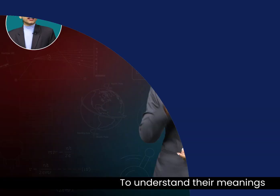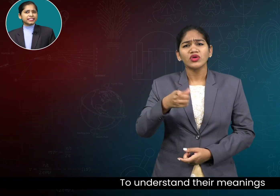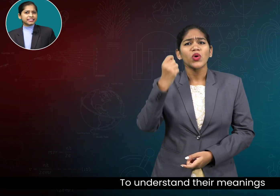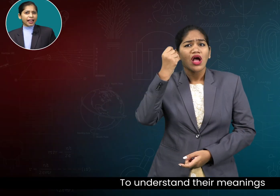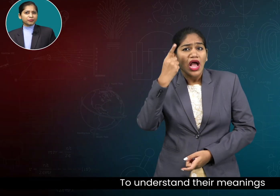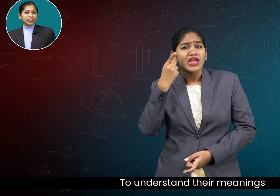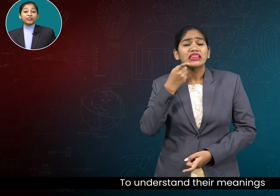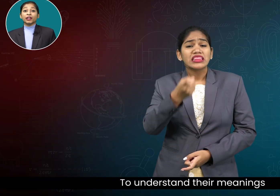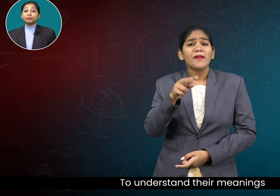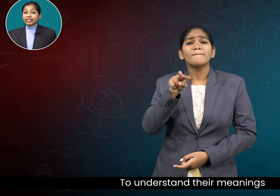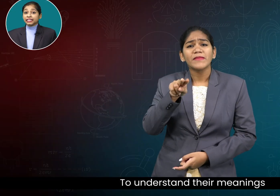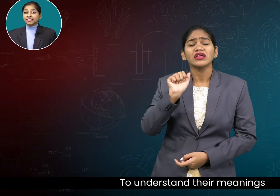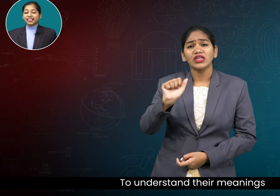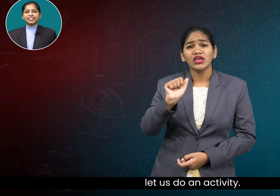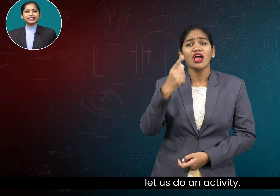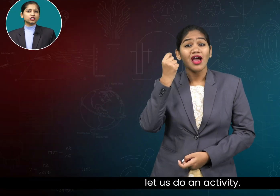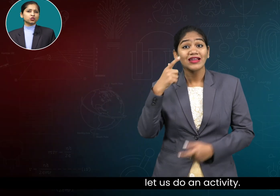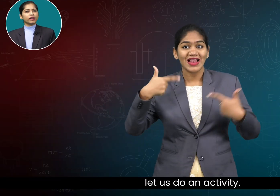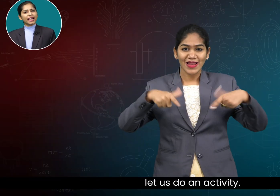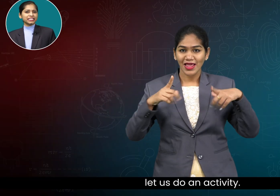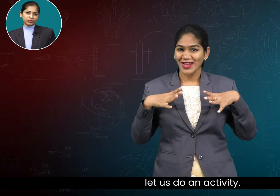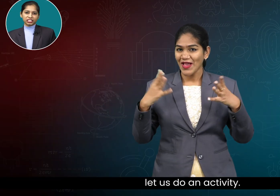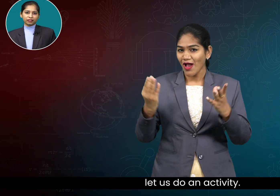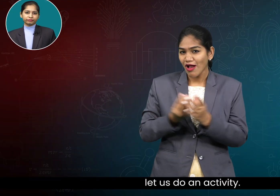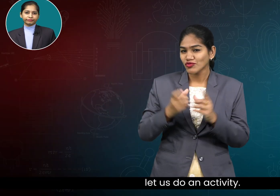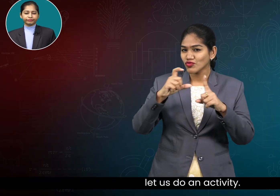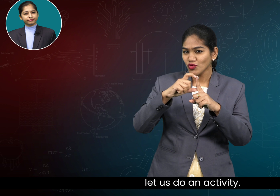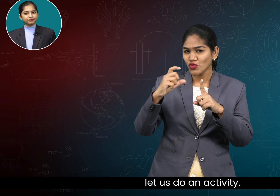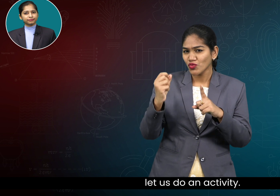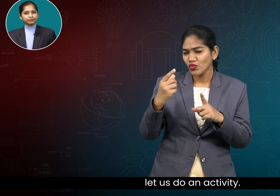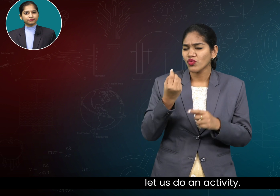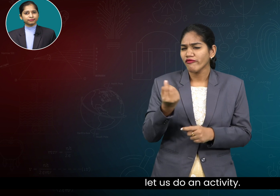To understand their meanings, let us do an activity.